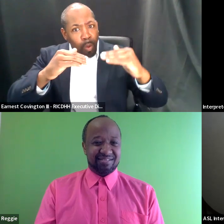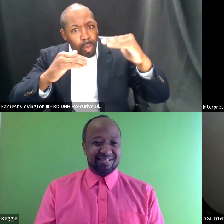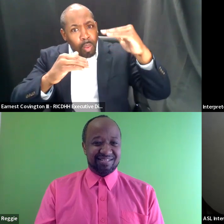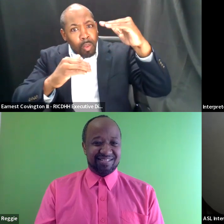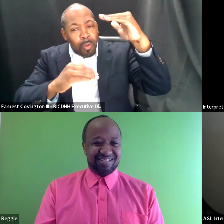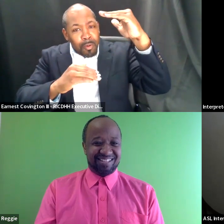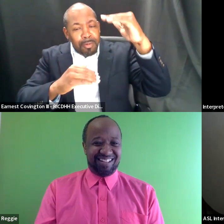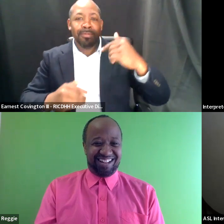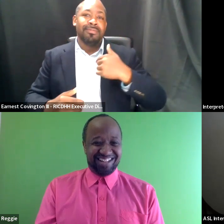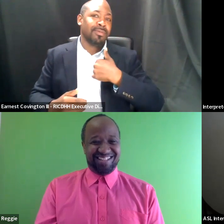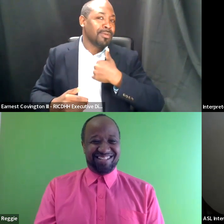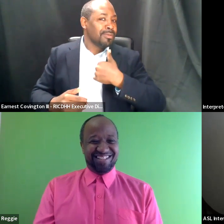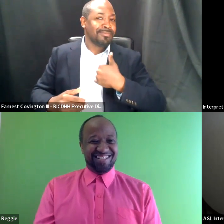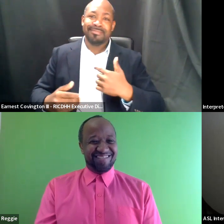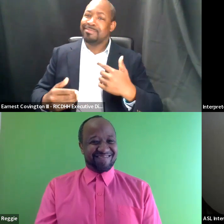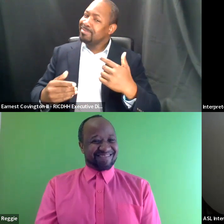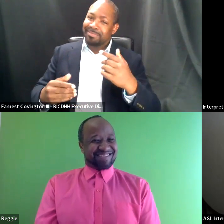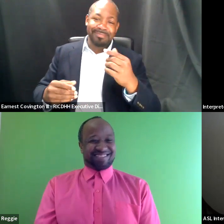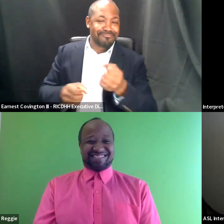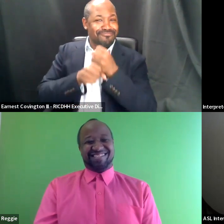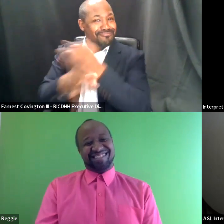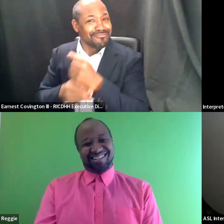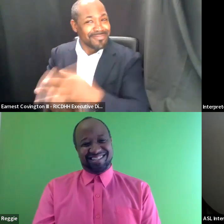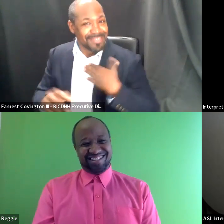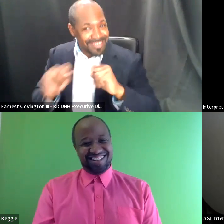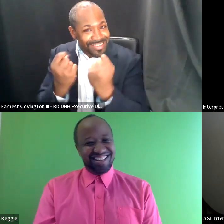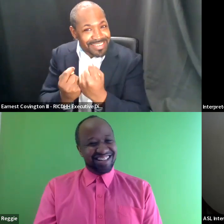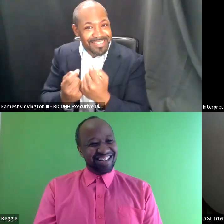And then when we actually competed,